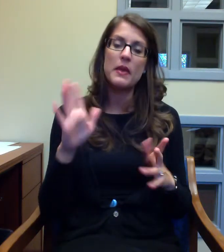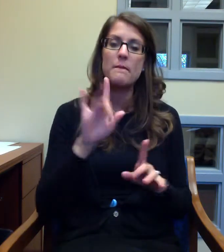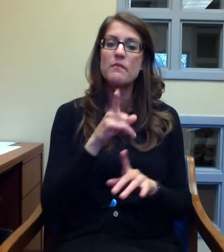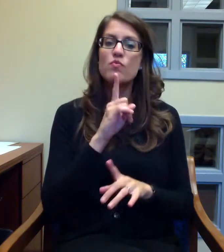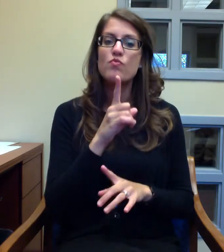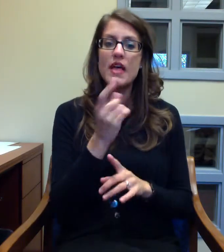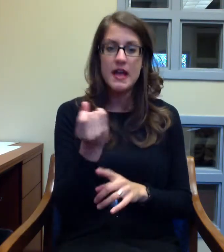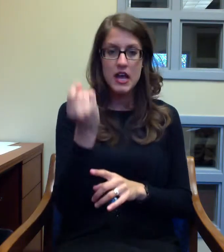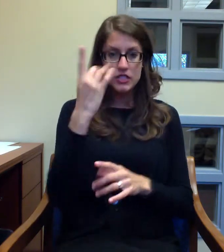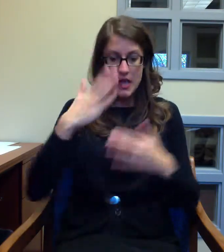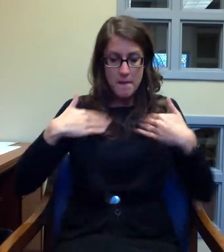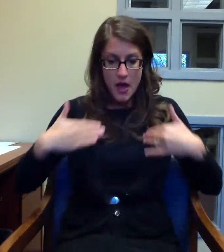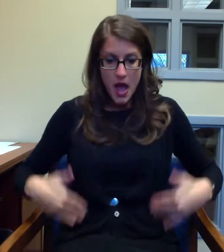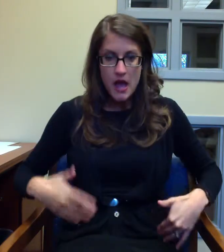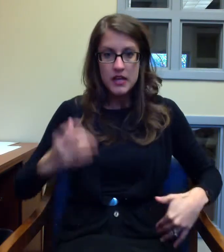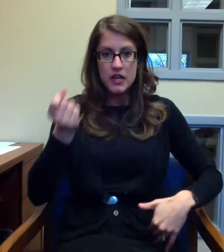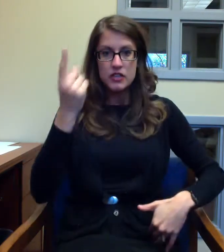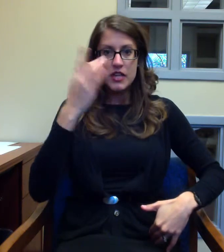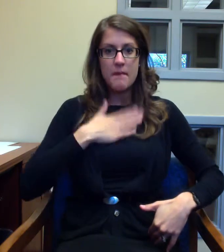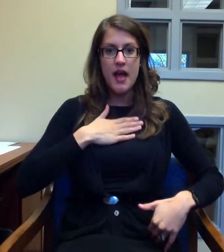and kindness for the person we are.